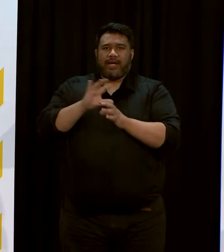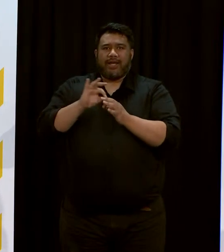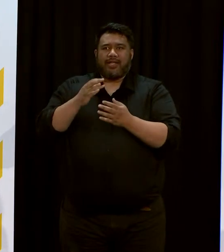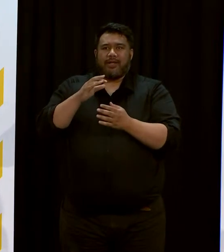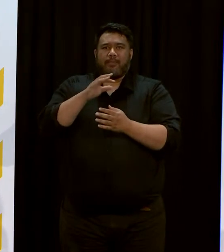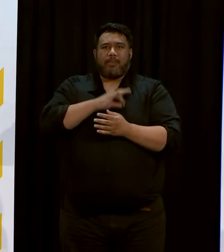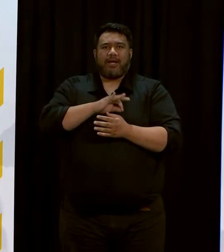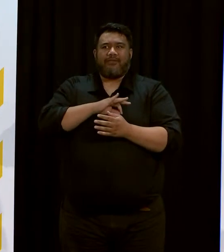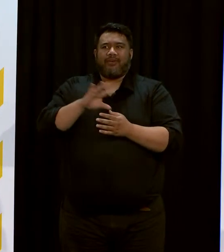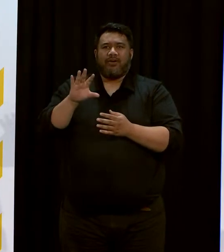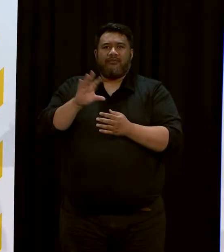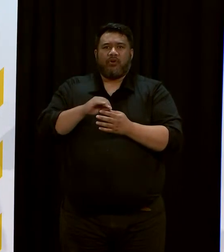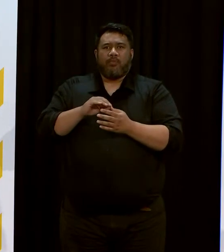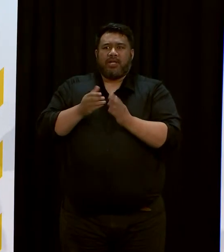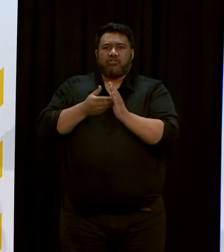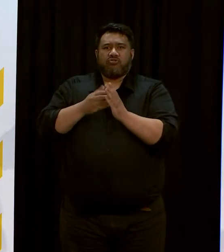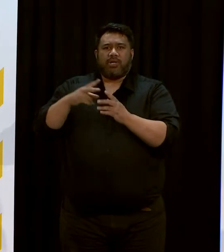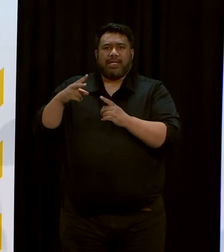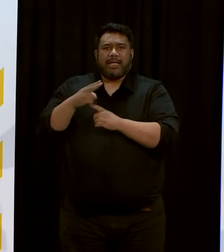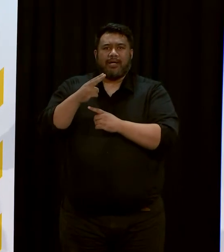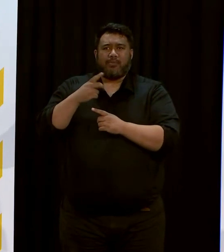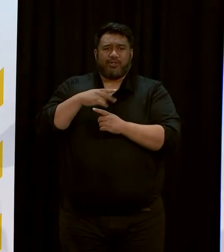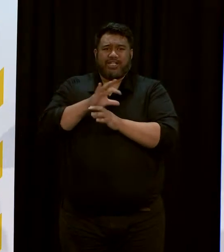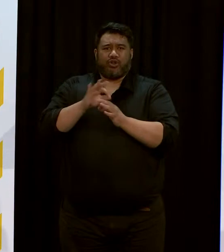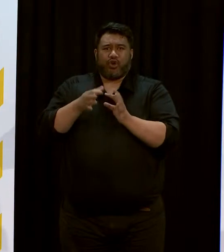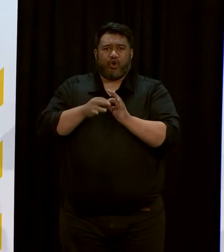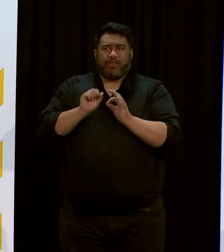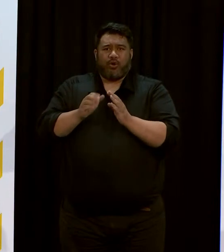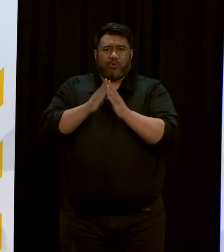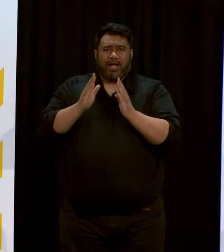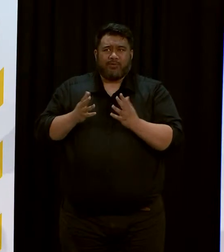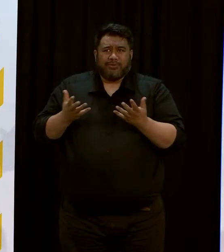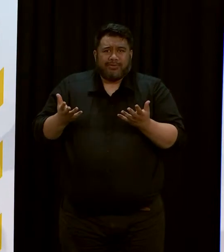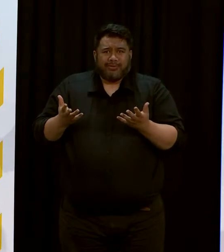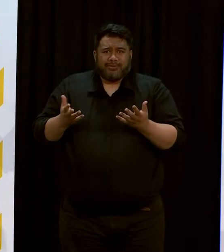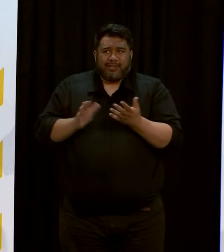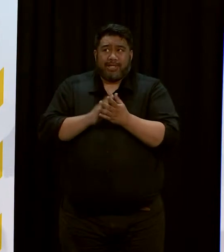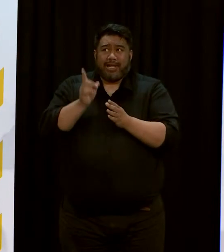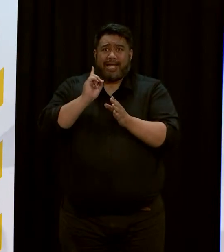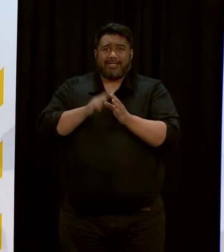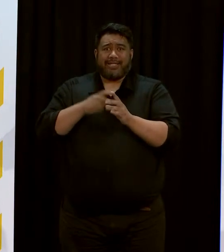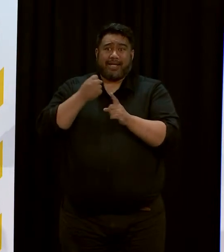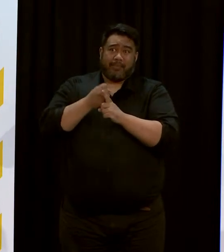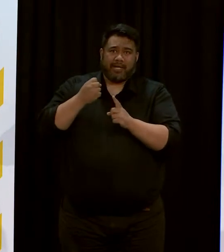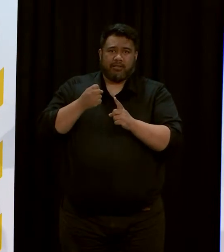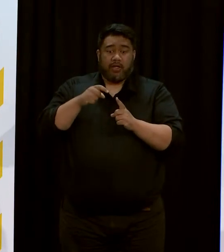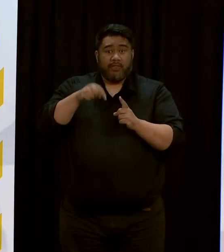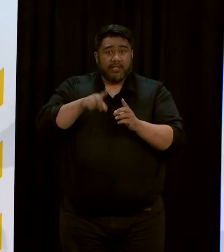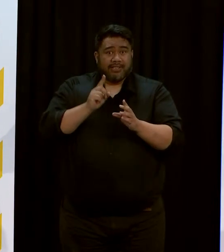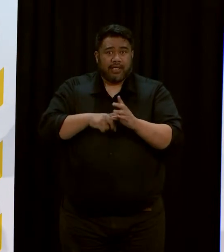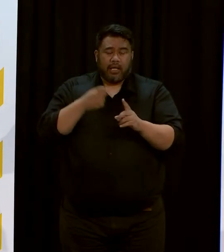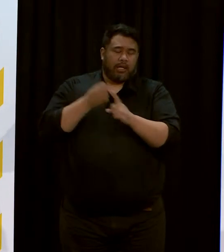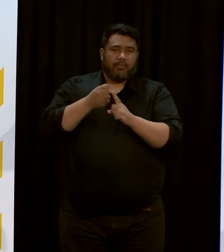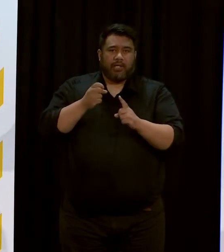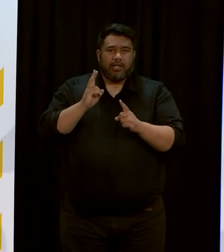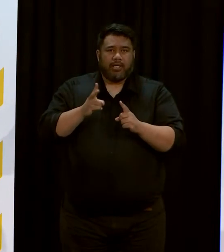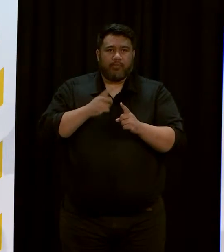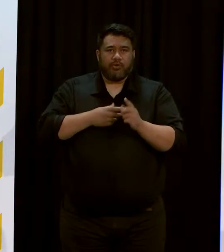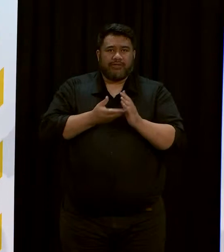that we saw when tax rates were cut. So people who didn't own property were hit last year. Now they hit this year as inflation goes